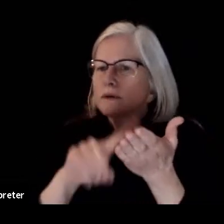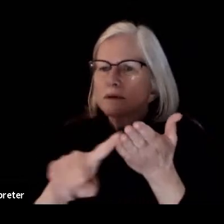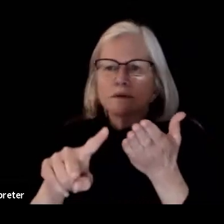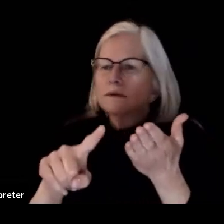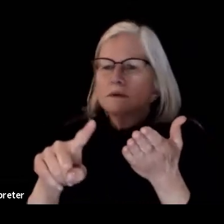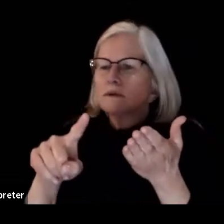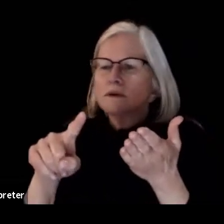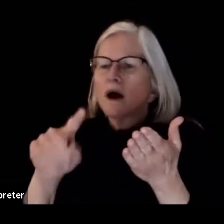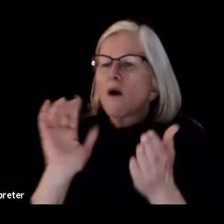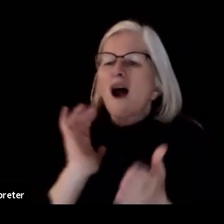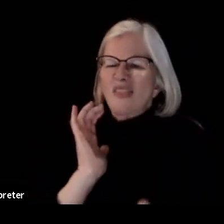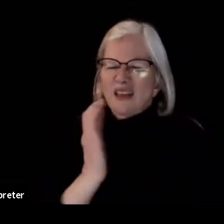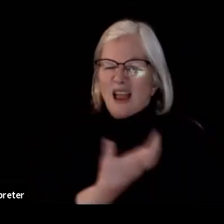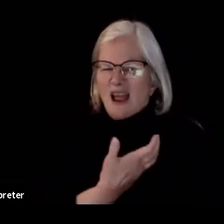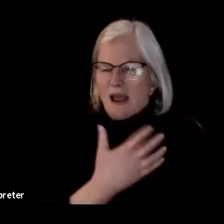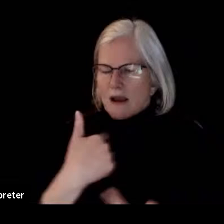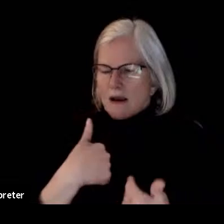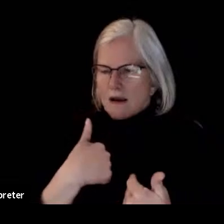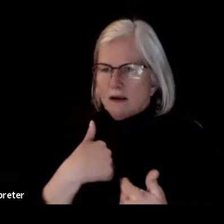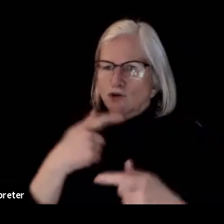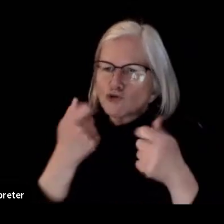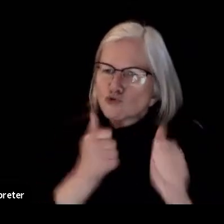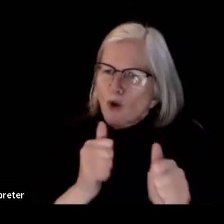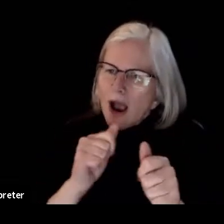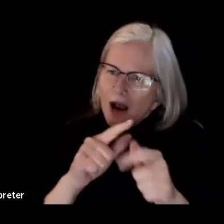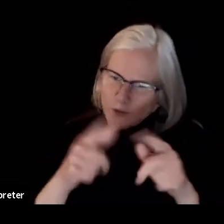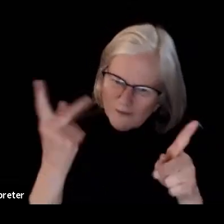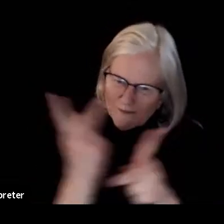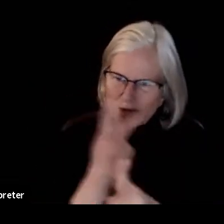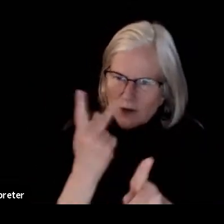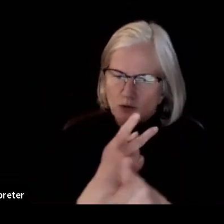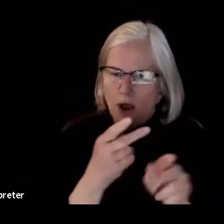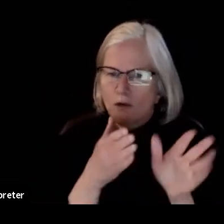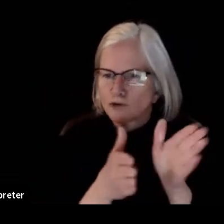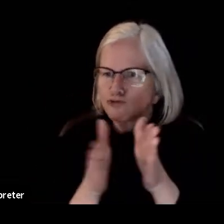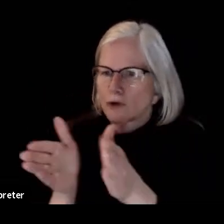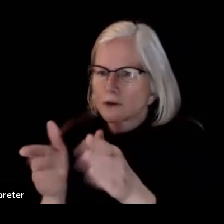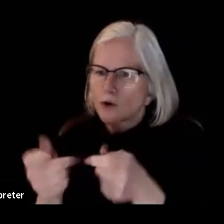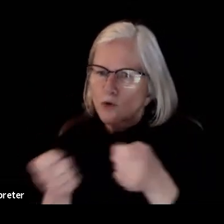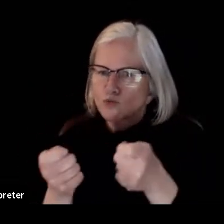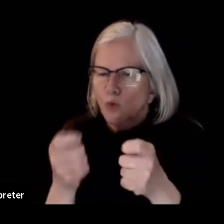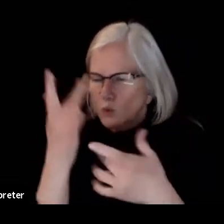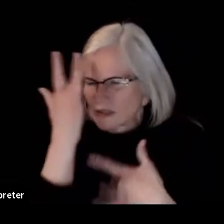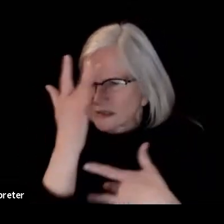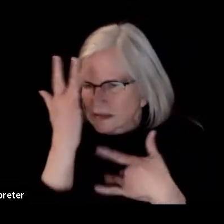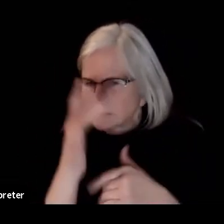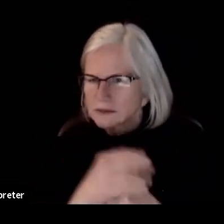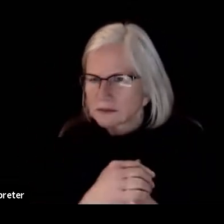to control disease. Thanks so much, Chris.